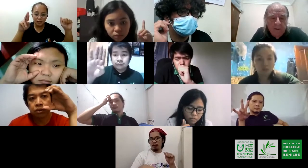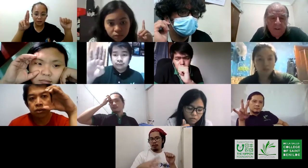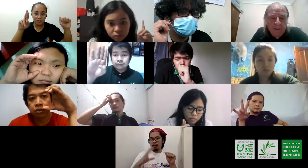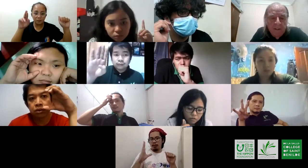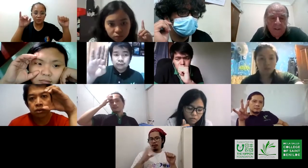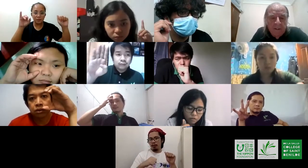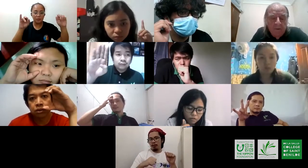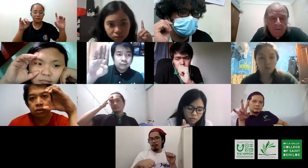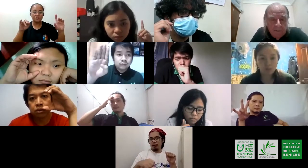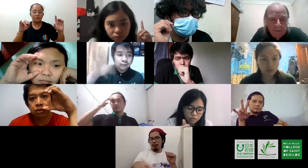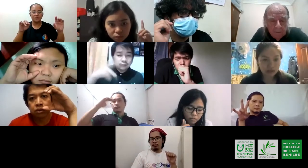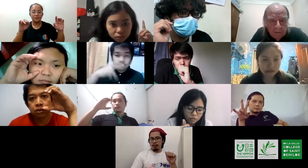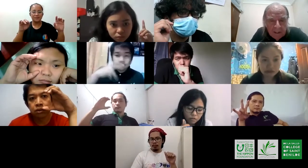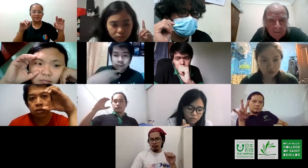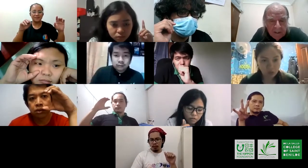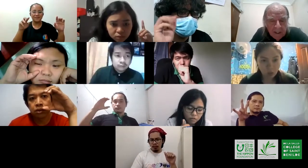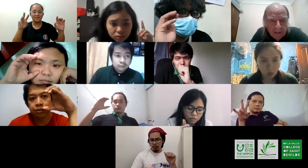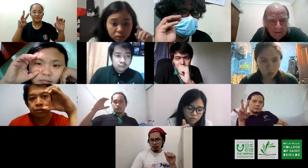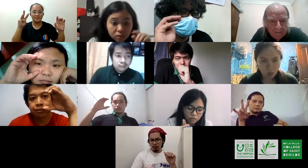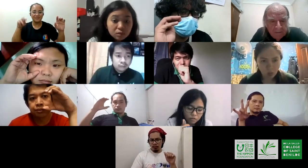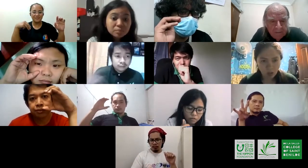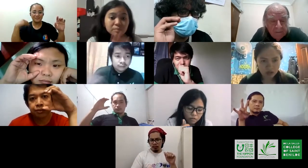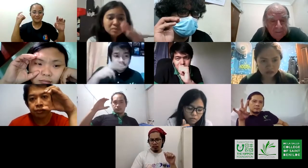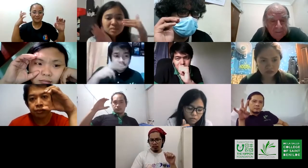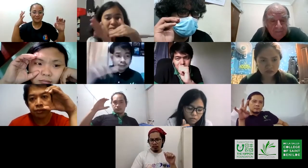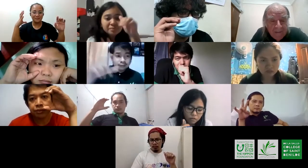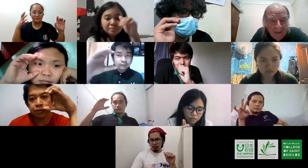Washington, D.C. Whoops, that's a mistake.